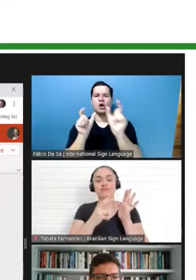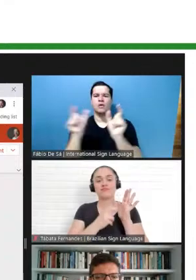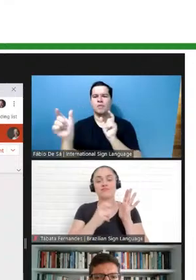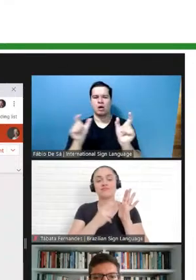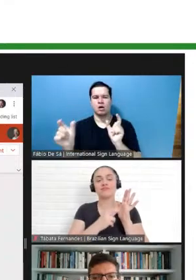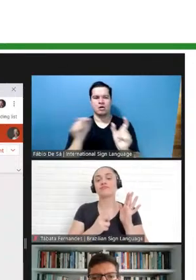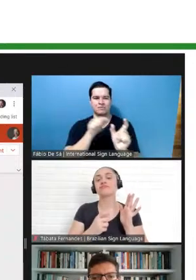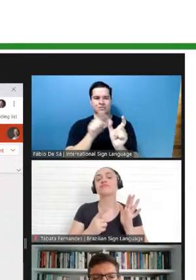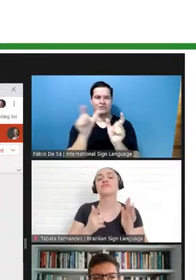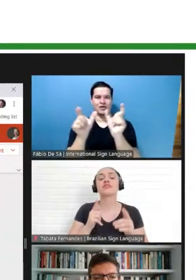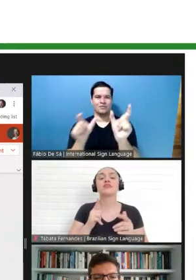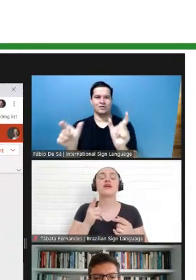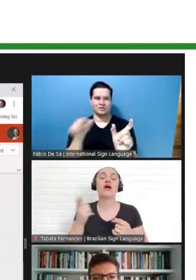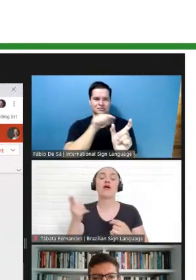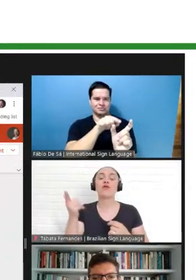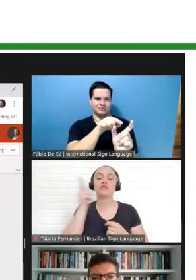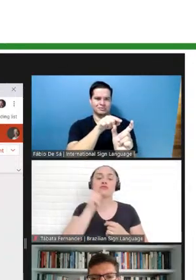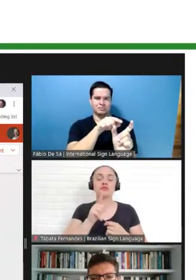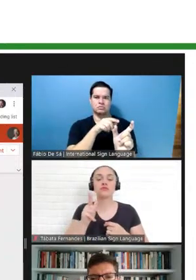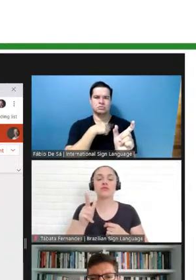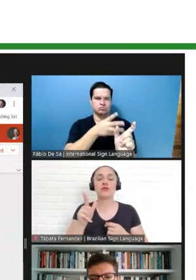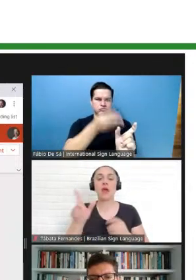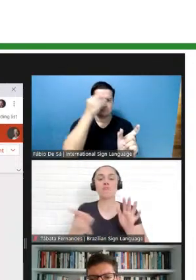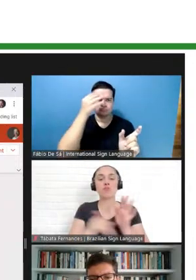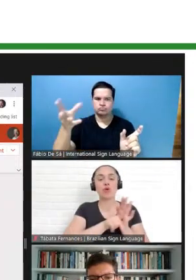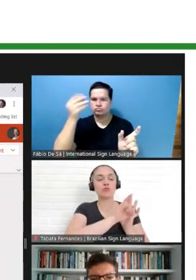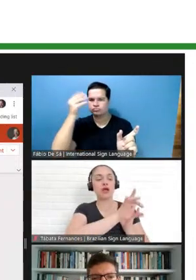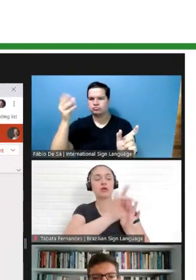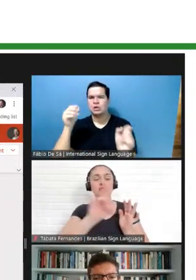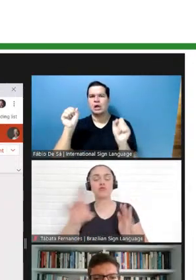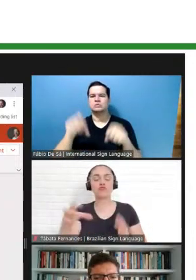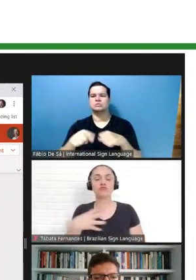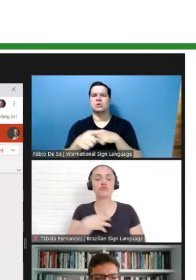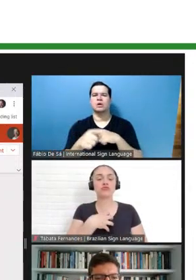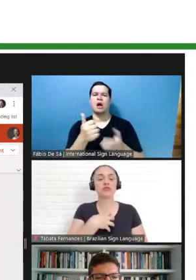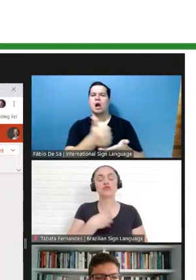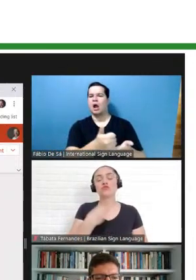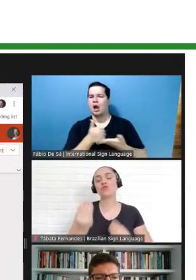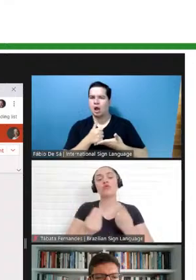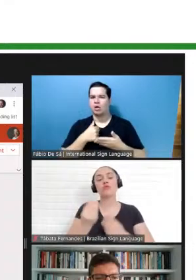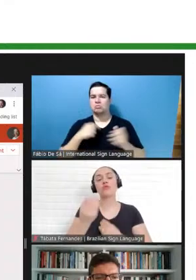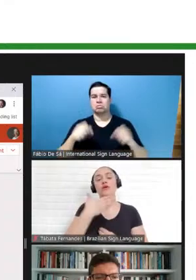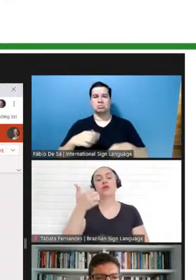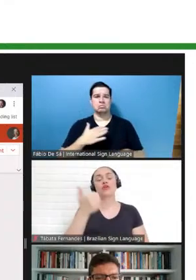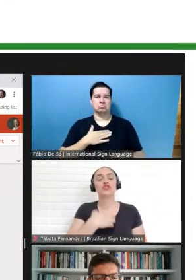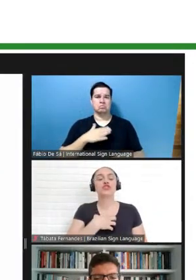customize and think about how best to